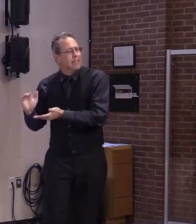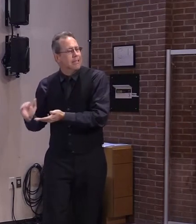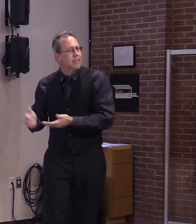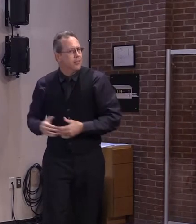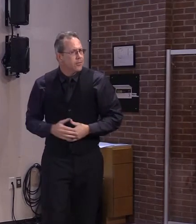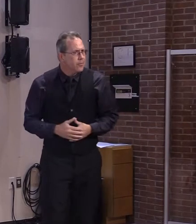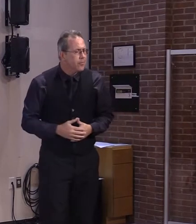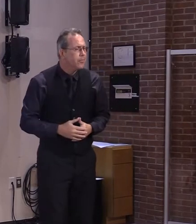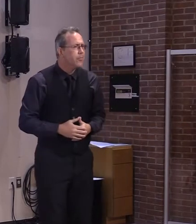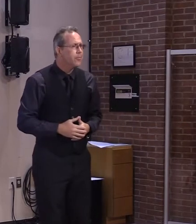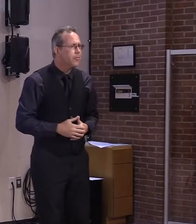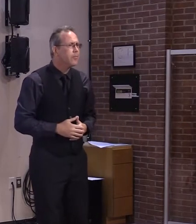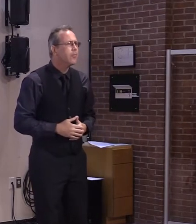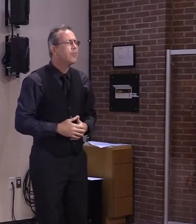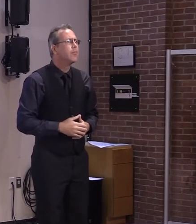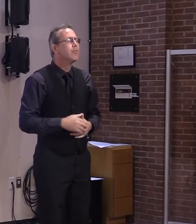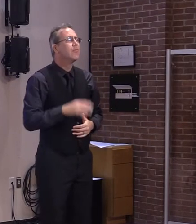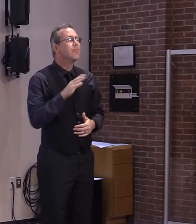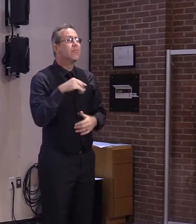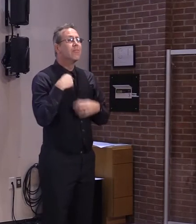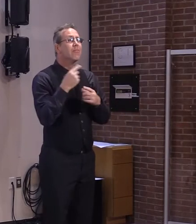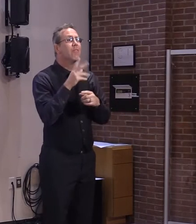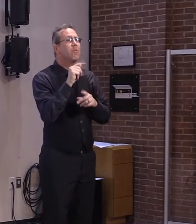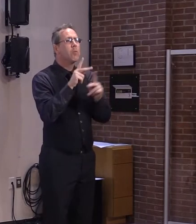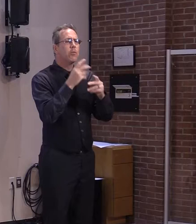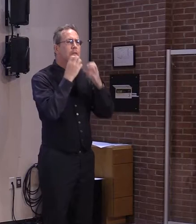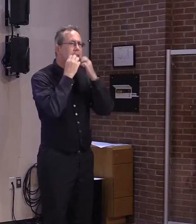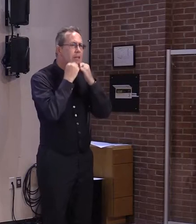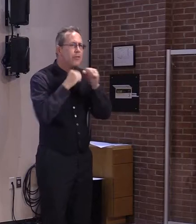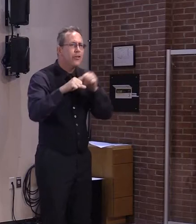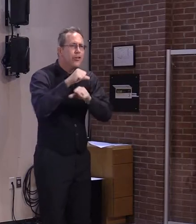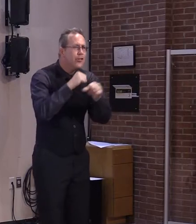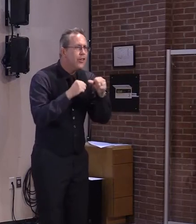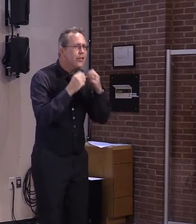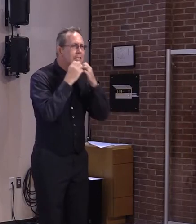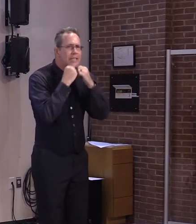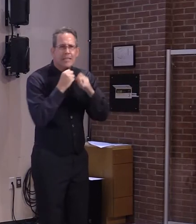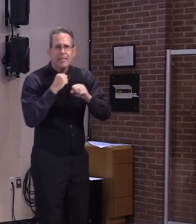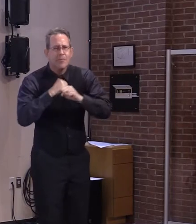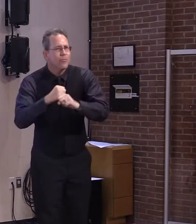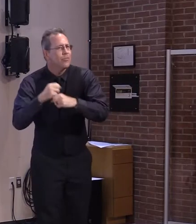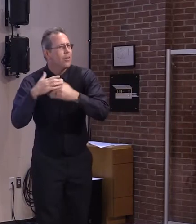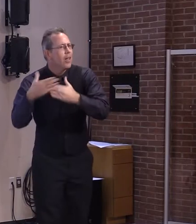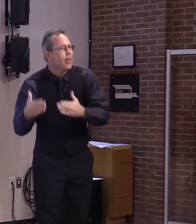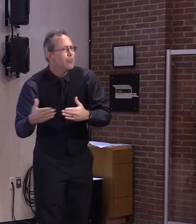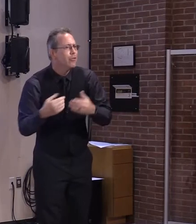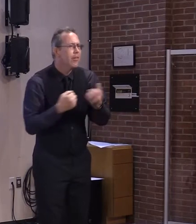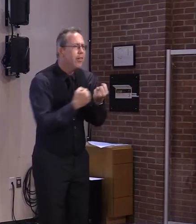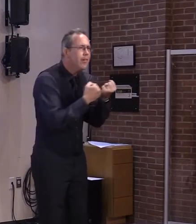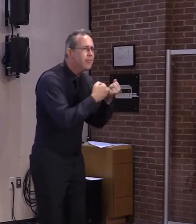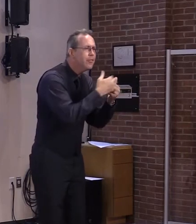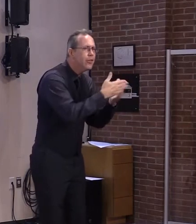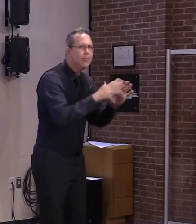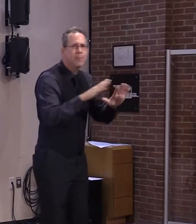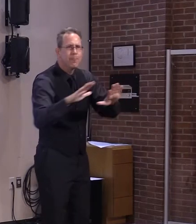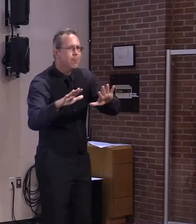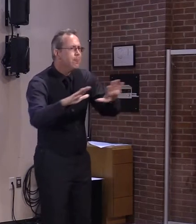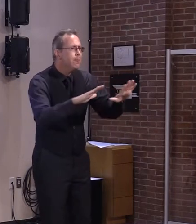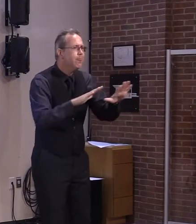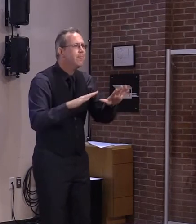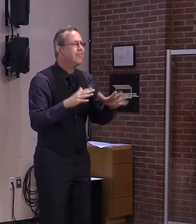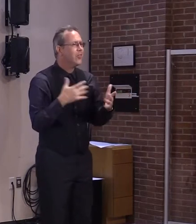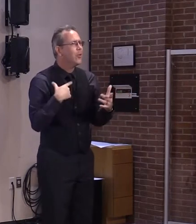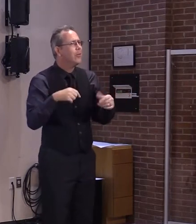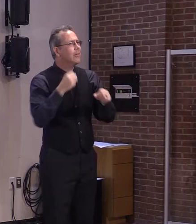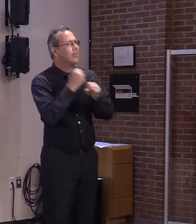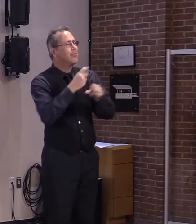cared for each other, for their communities, for their families, followed mitigation measures, followed recommendations to get vaccinated,